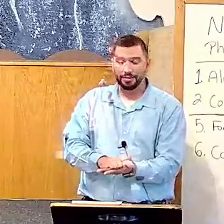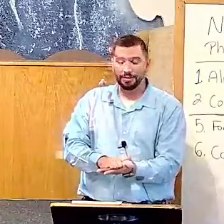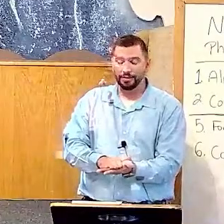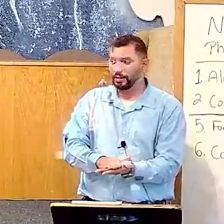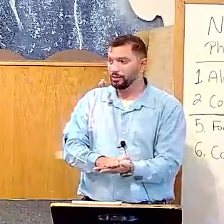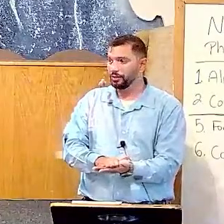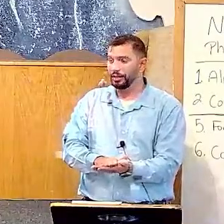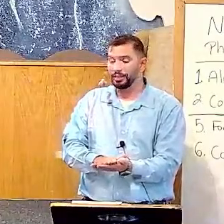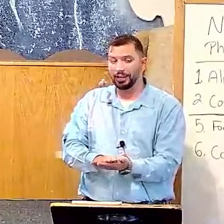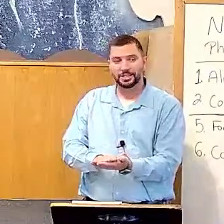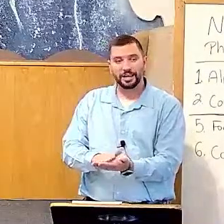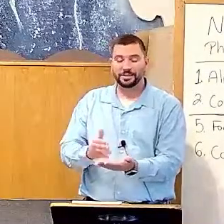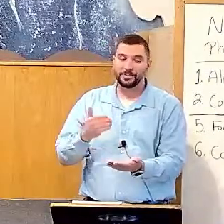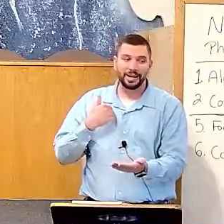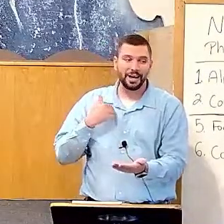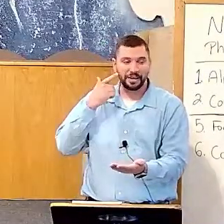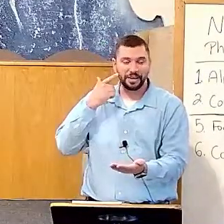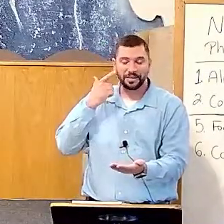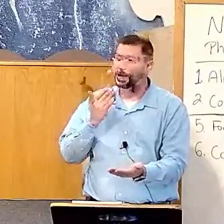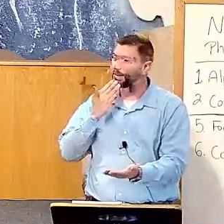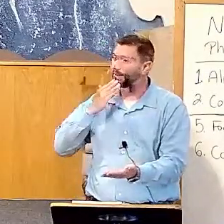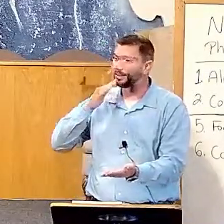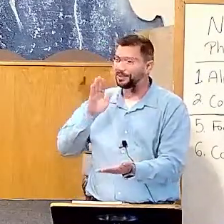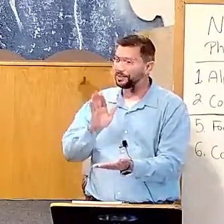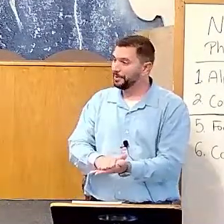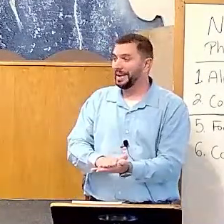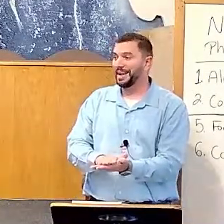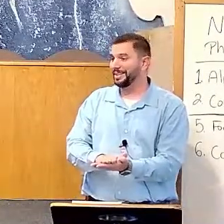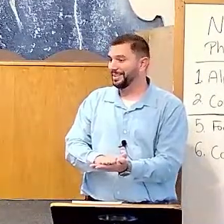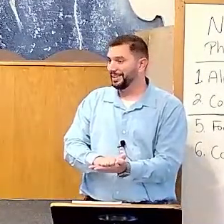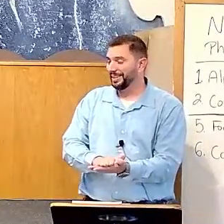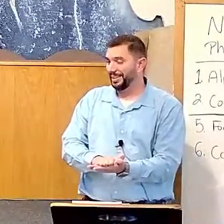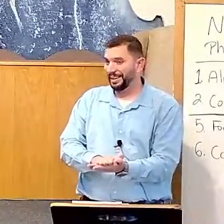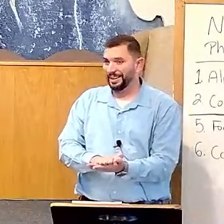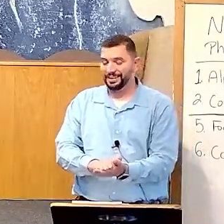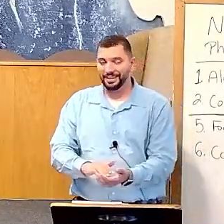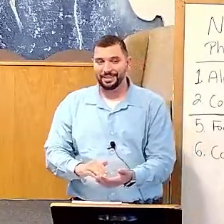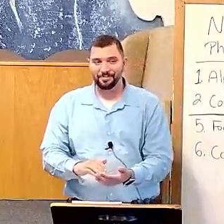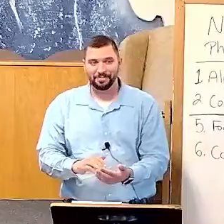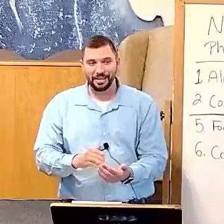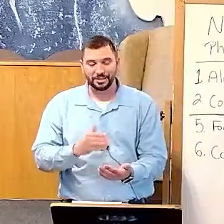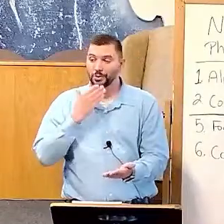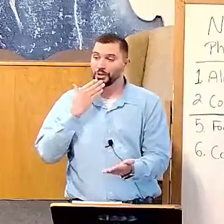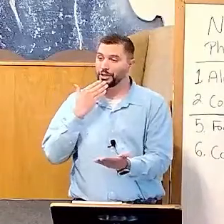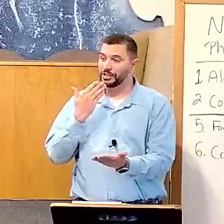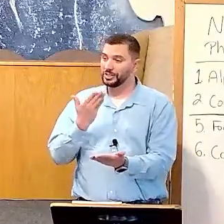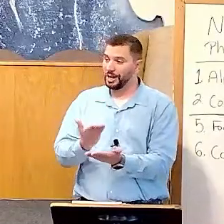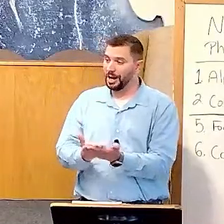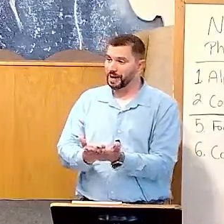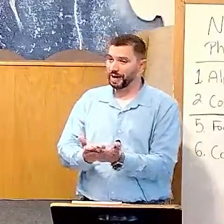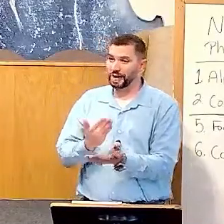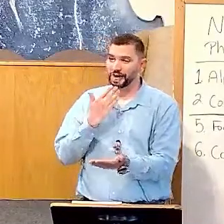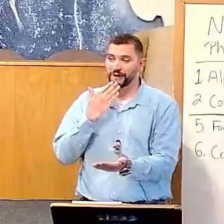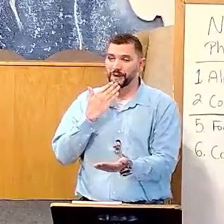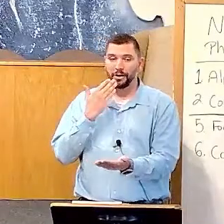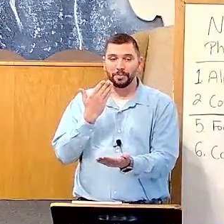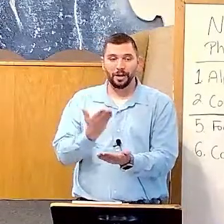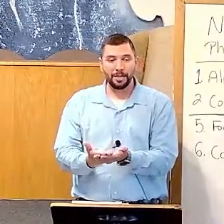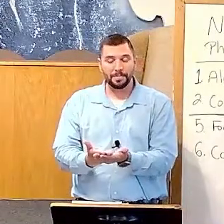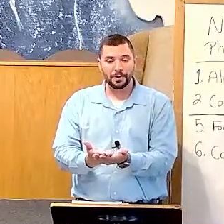is it's like, to me, I think of spanking. You're bad. And so good is the opposite. Good is palm up.